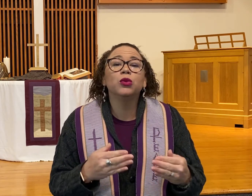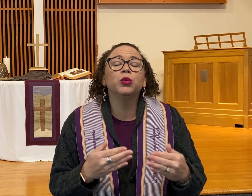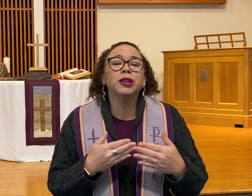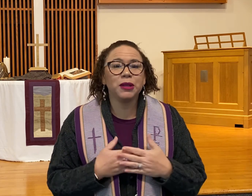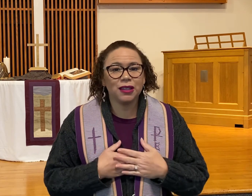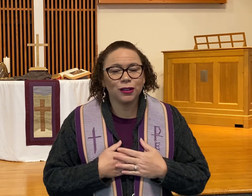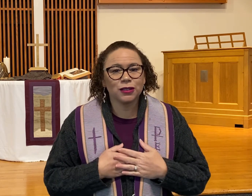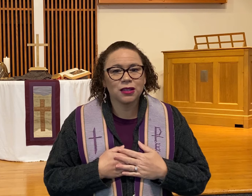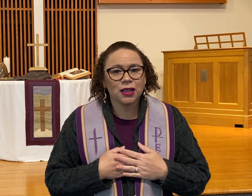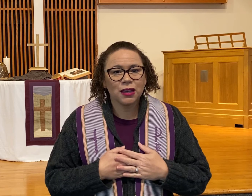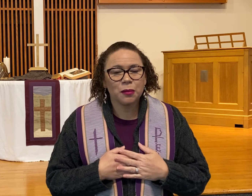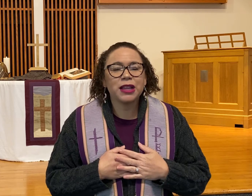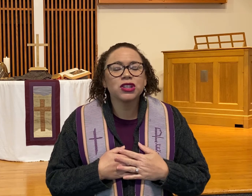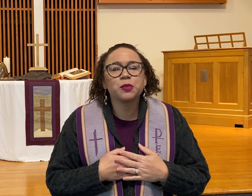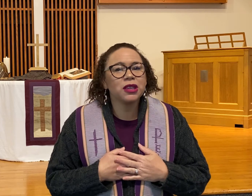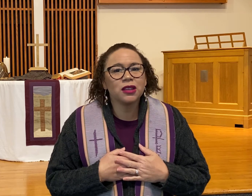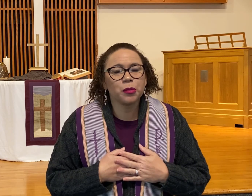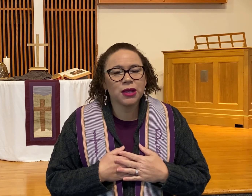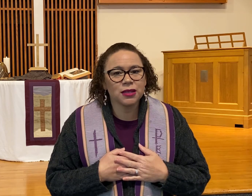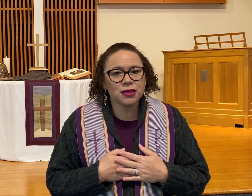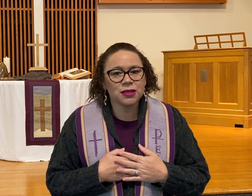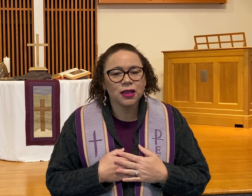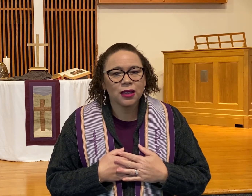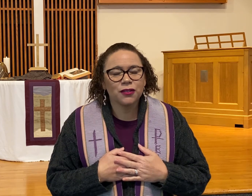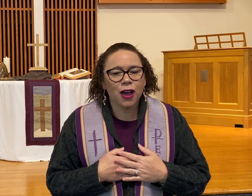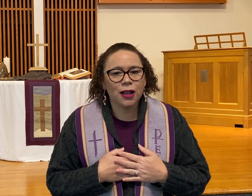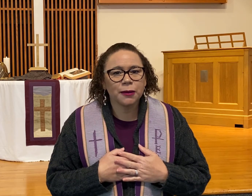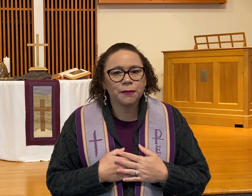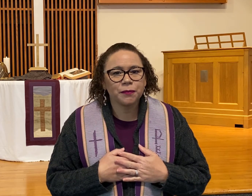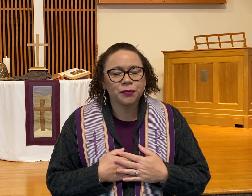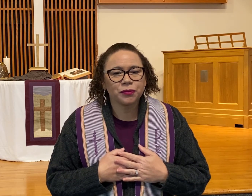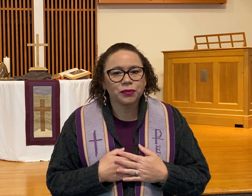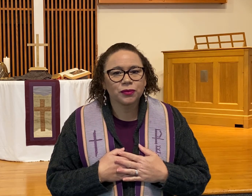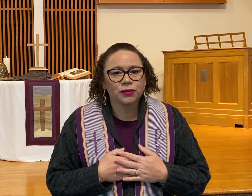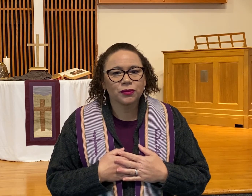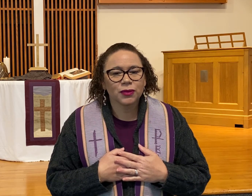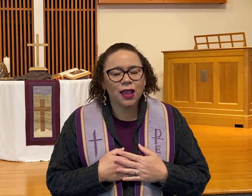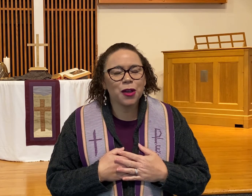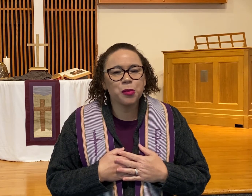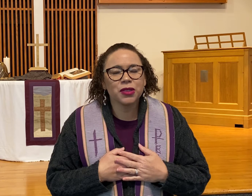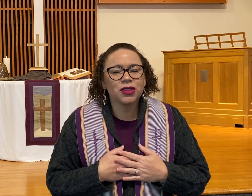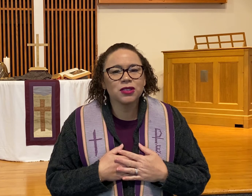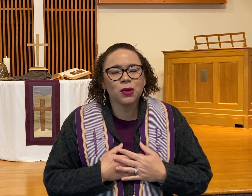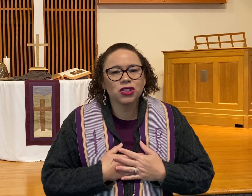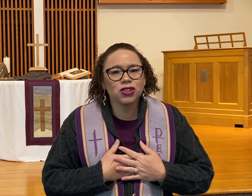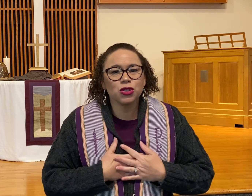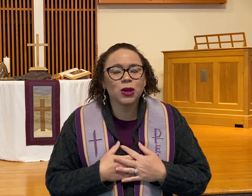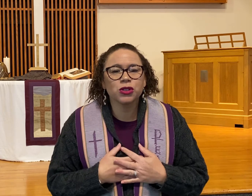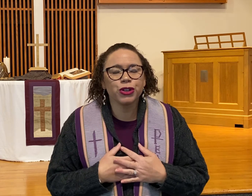we be healed by just being in the presence of God? I hope that these questions you treasure in your